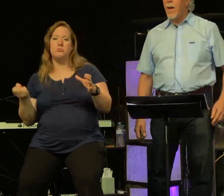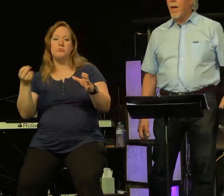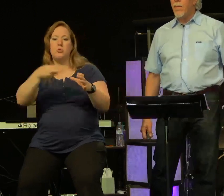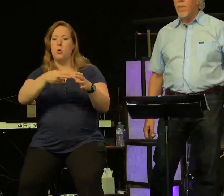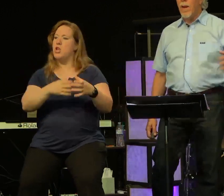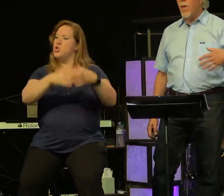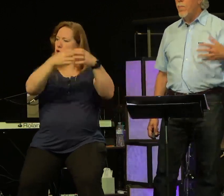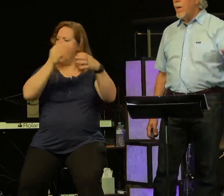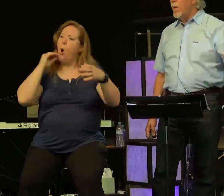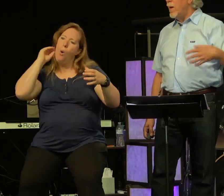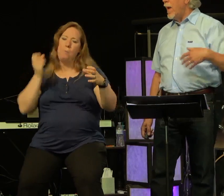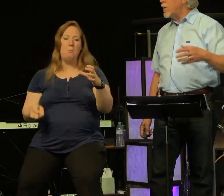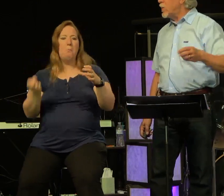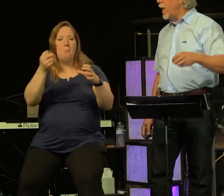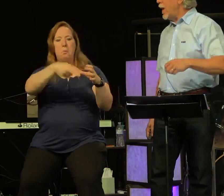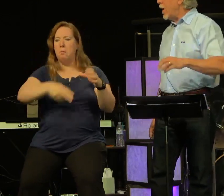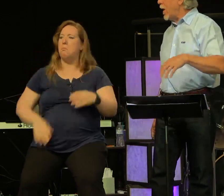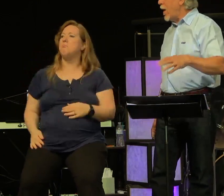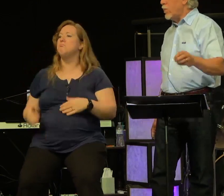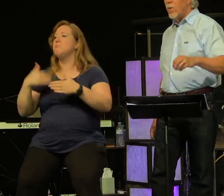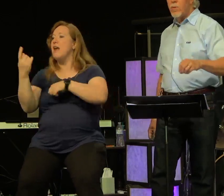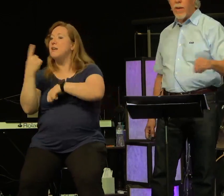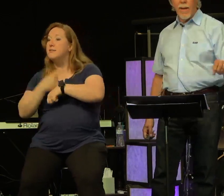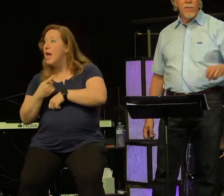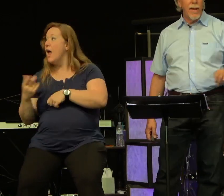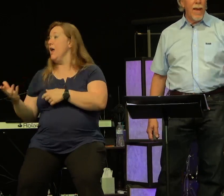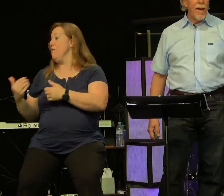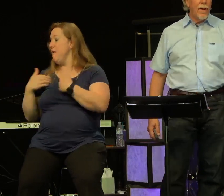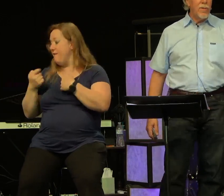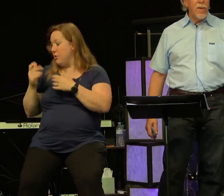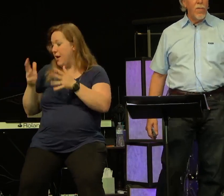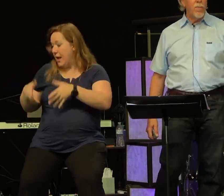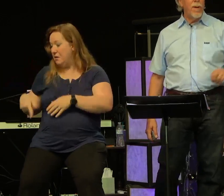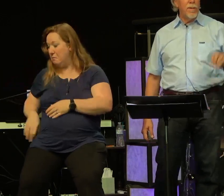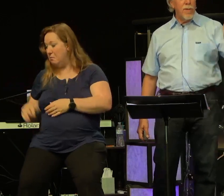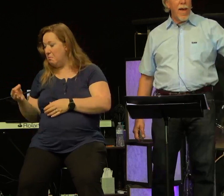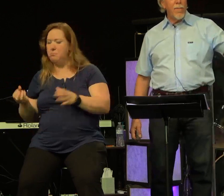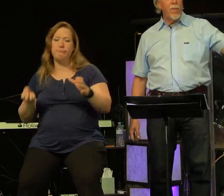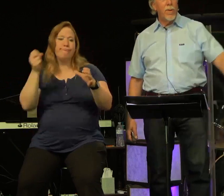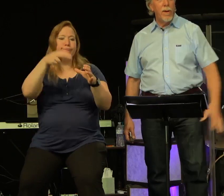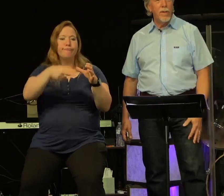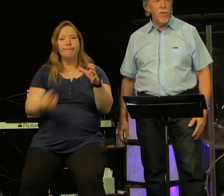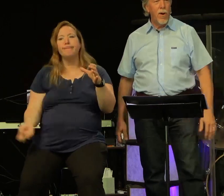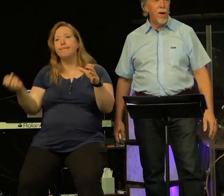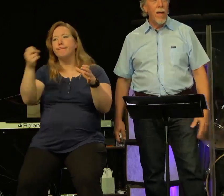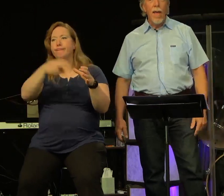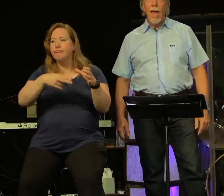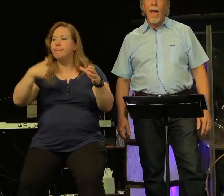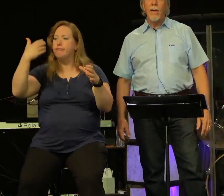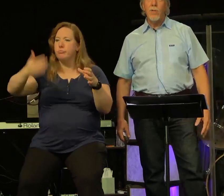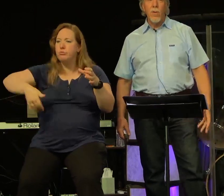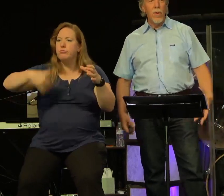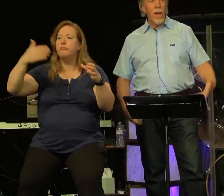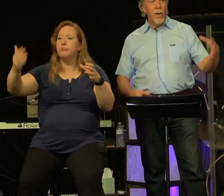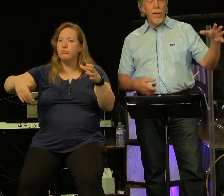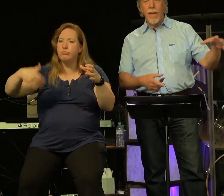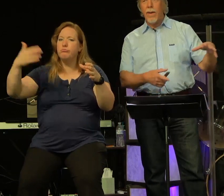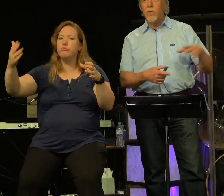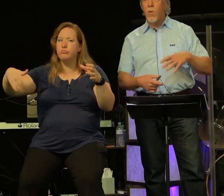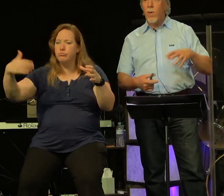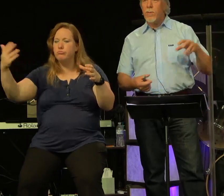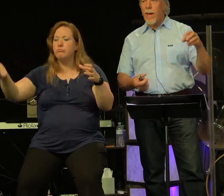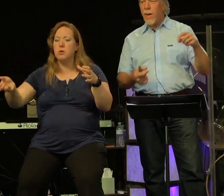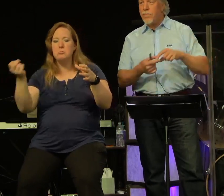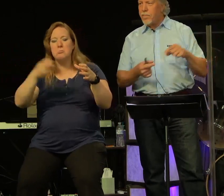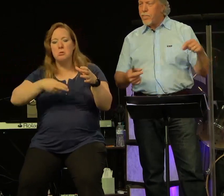and, you know, maybe the next day I'd have a little change like that. And just over a period of time, I would put it in a jar. And sooner or later, you get